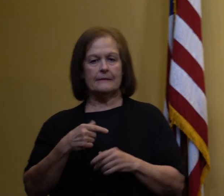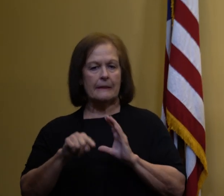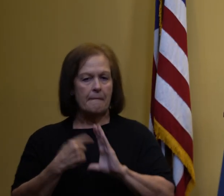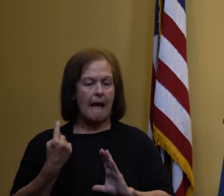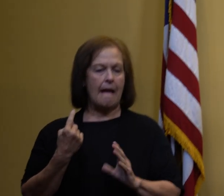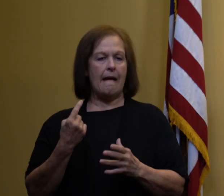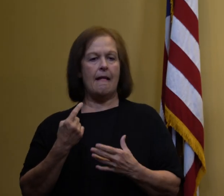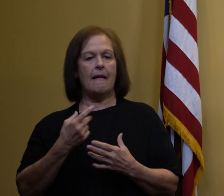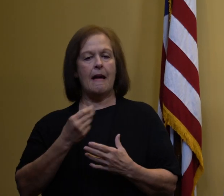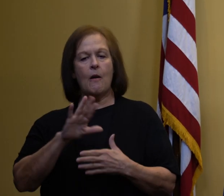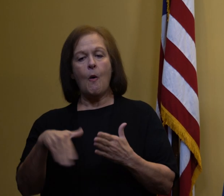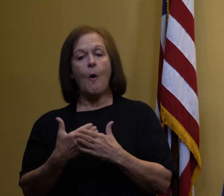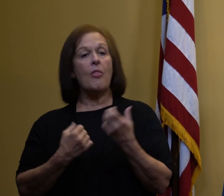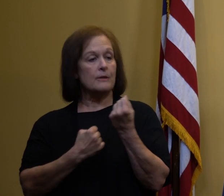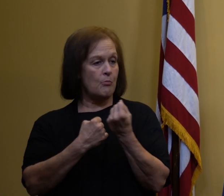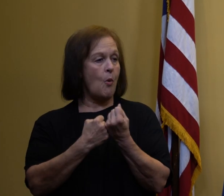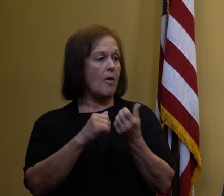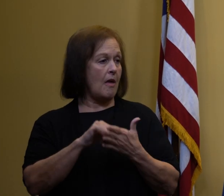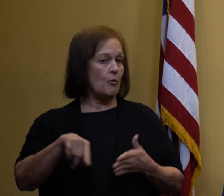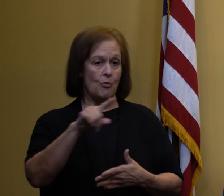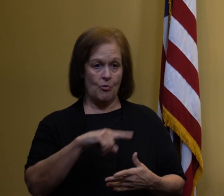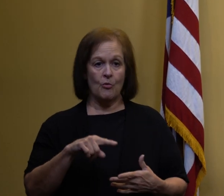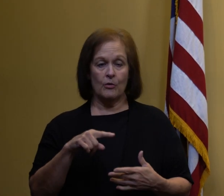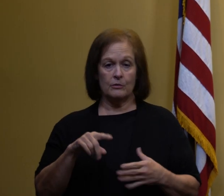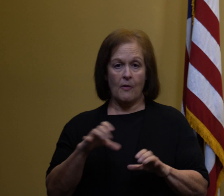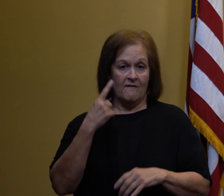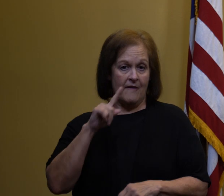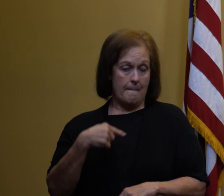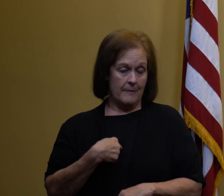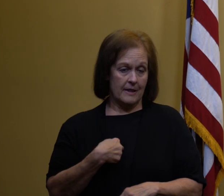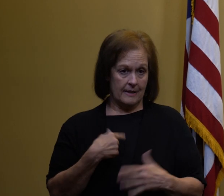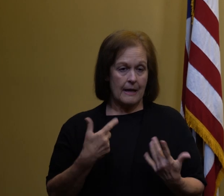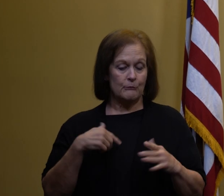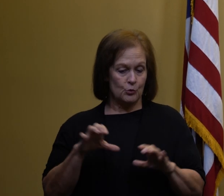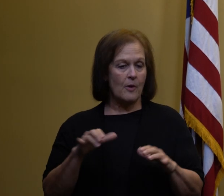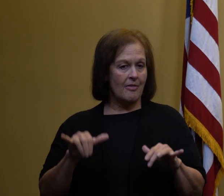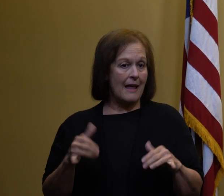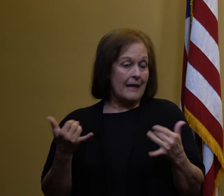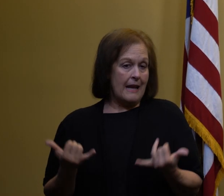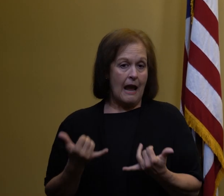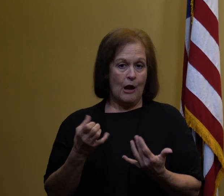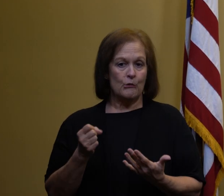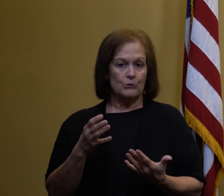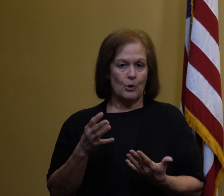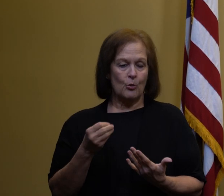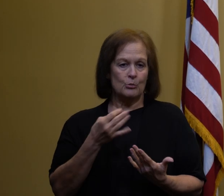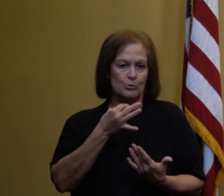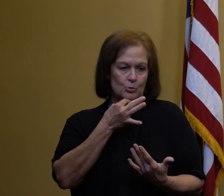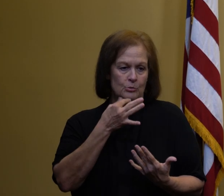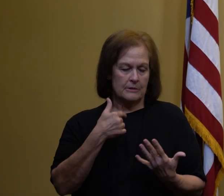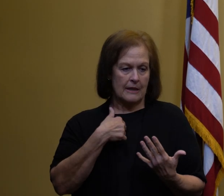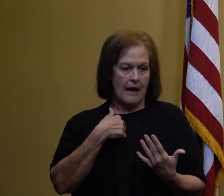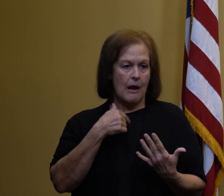all of the support that was rendered to me. So I'm in the process of doing that, and hopefully sooner rather than later,